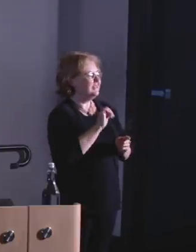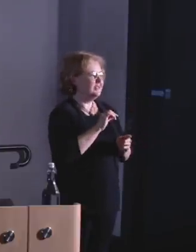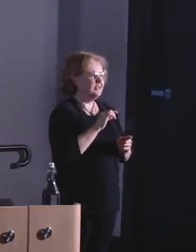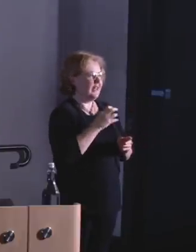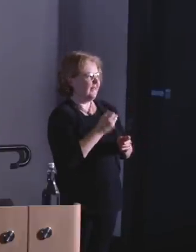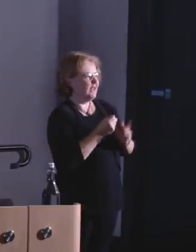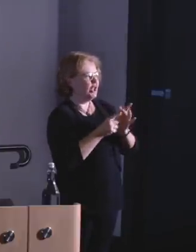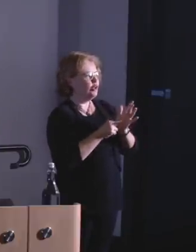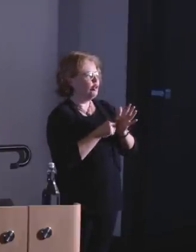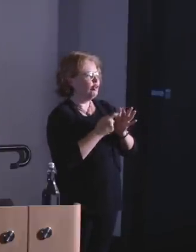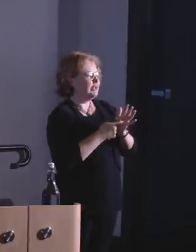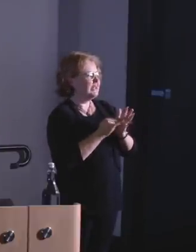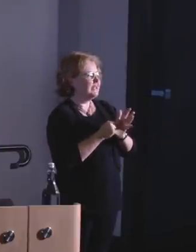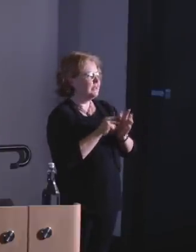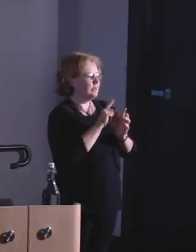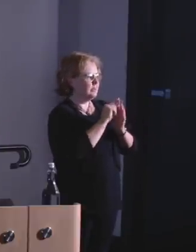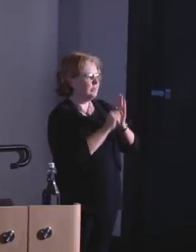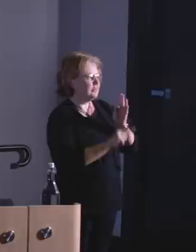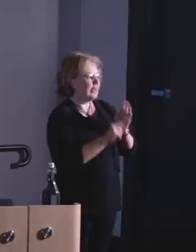of working in those